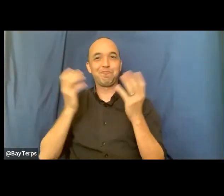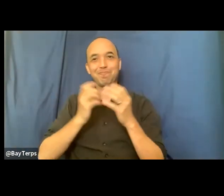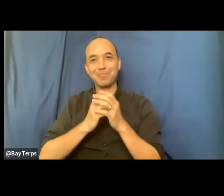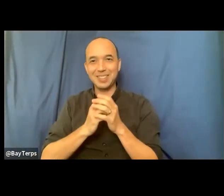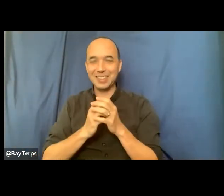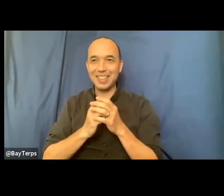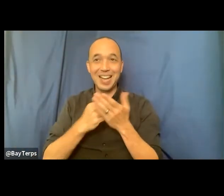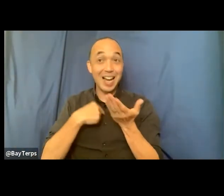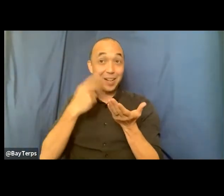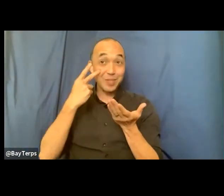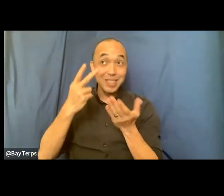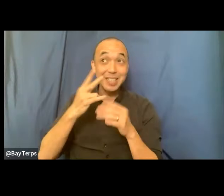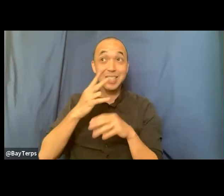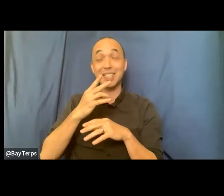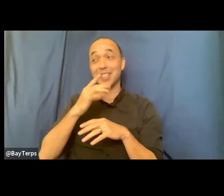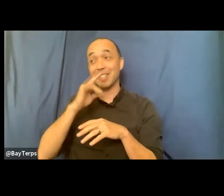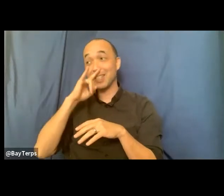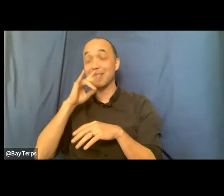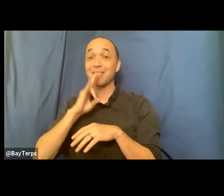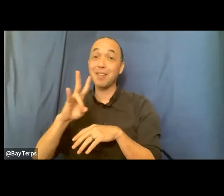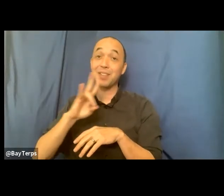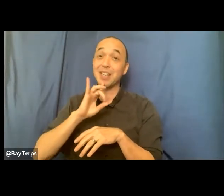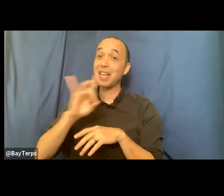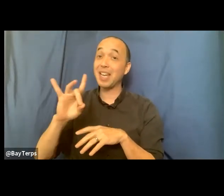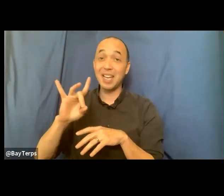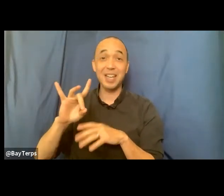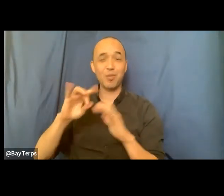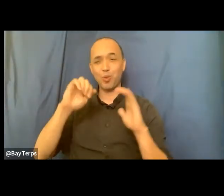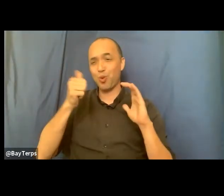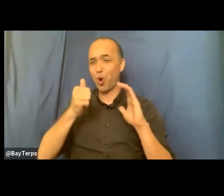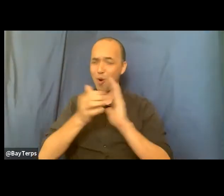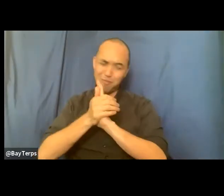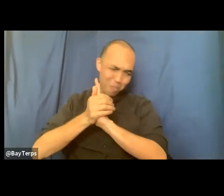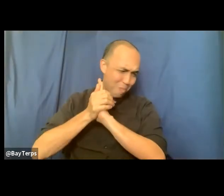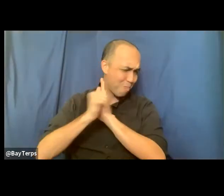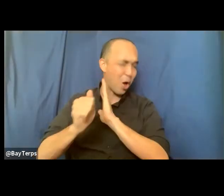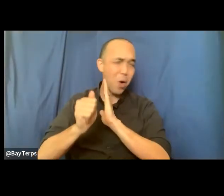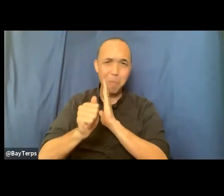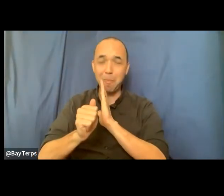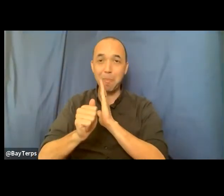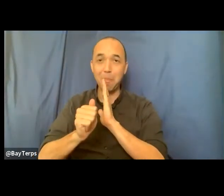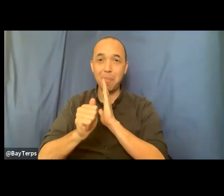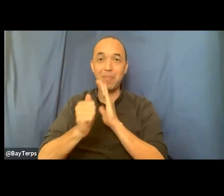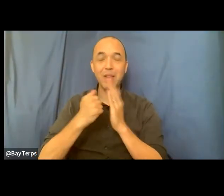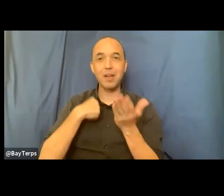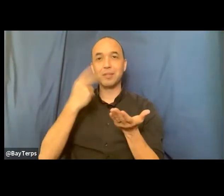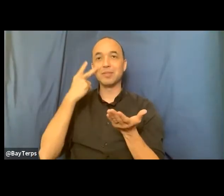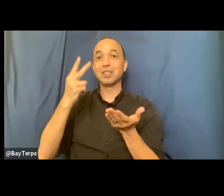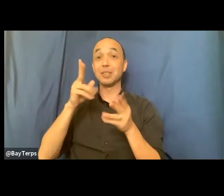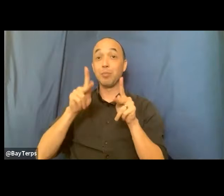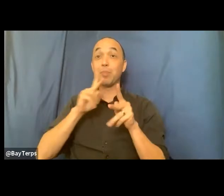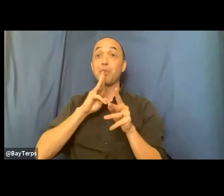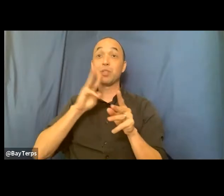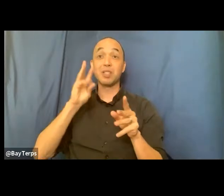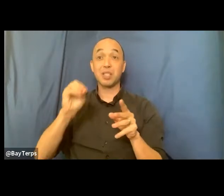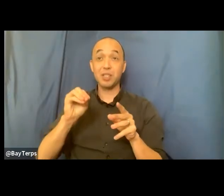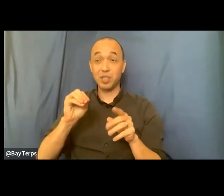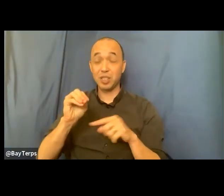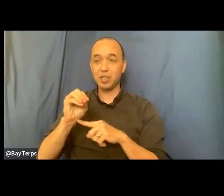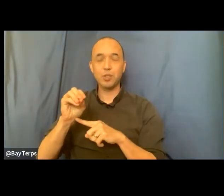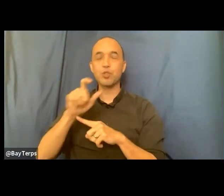I've seen 7 and 8 year olds who can carve like a pro, and I've seen 60-year-olds who shouldn't be holding a